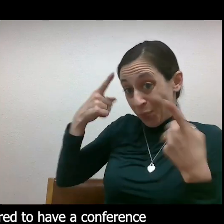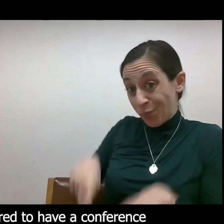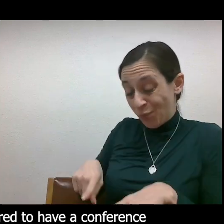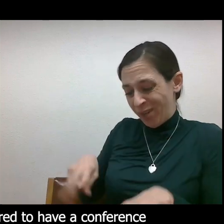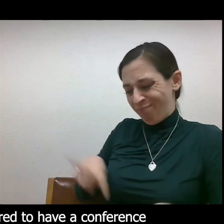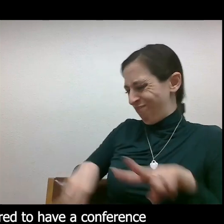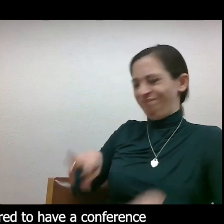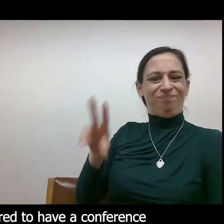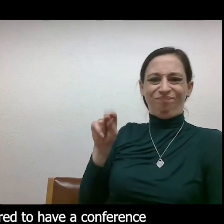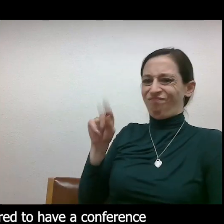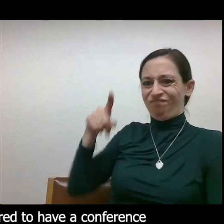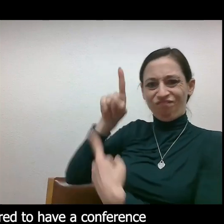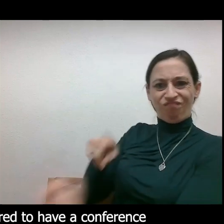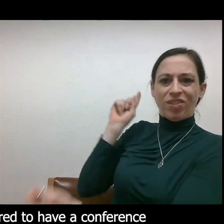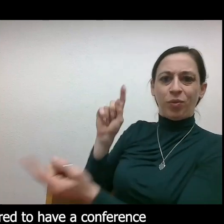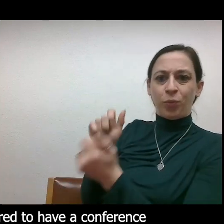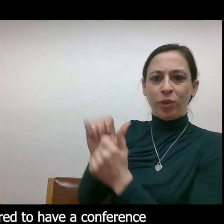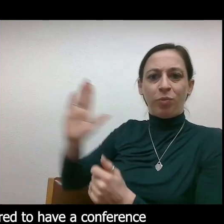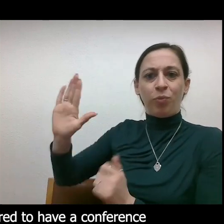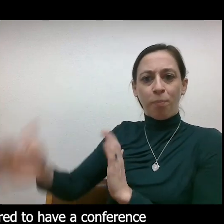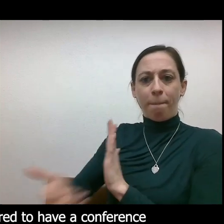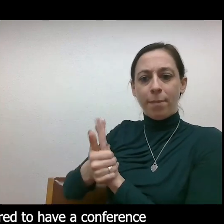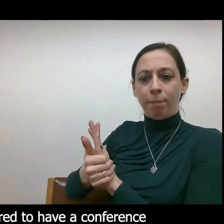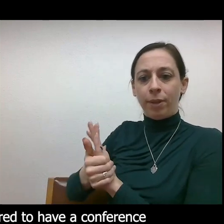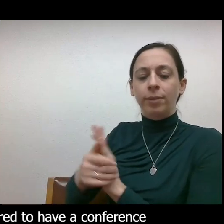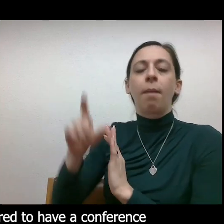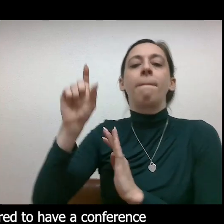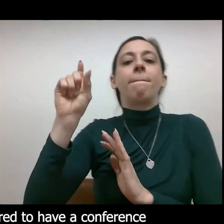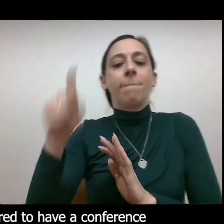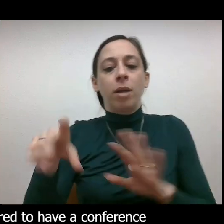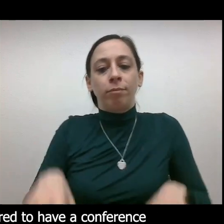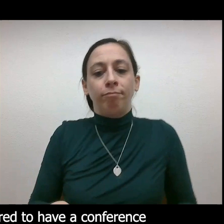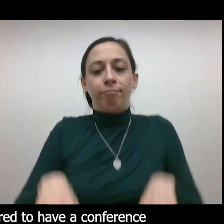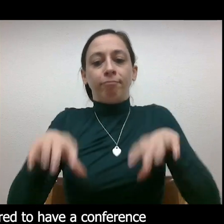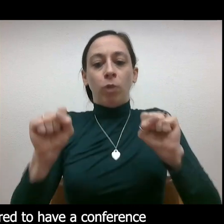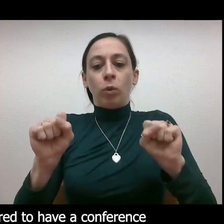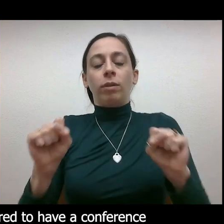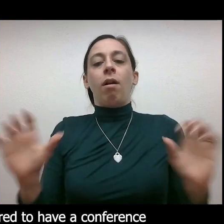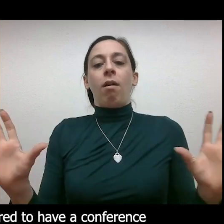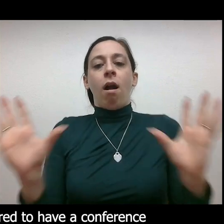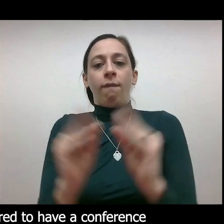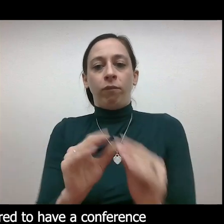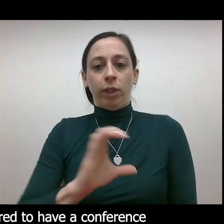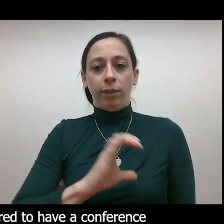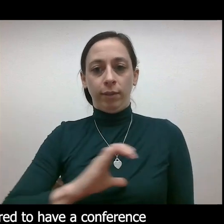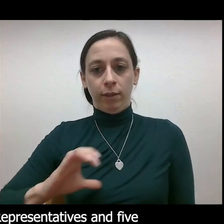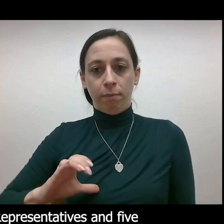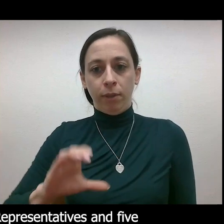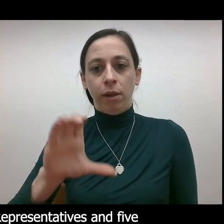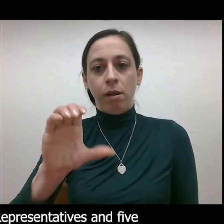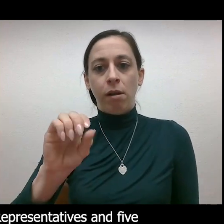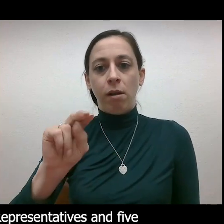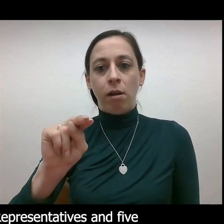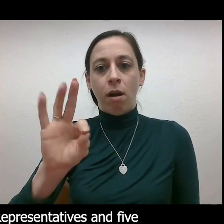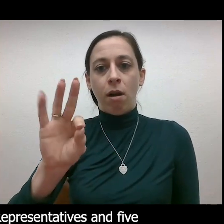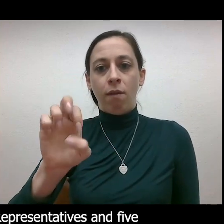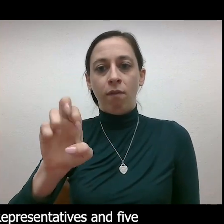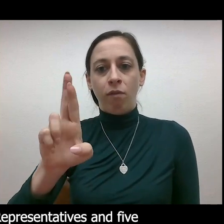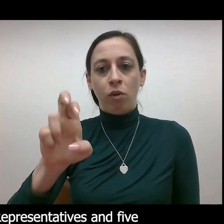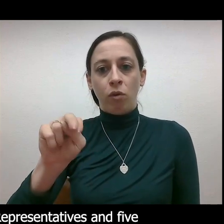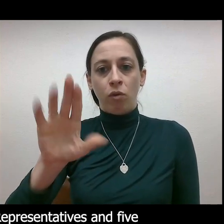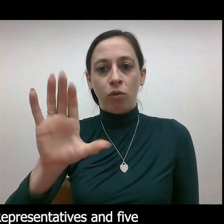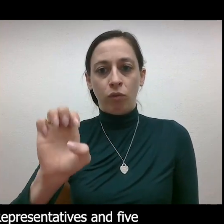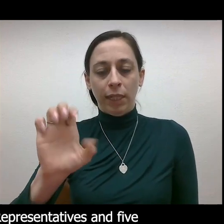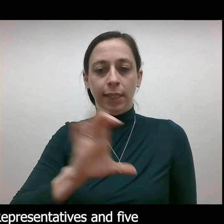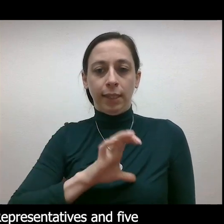If they do not concur, they will be required to have a conference committee where 5